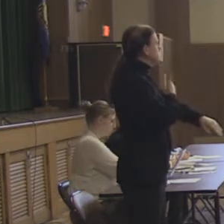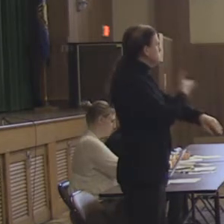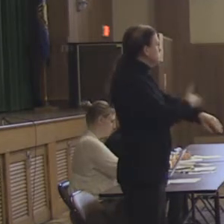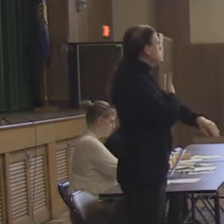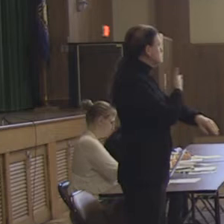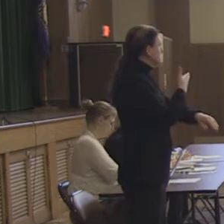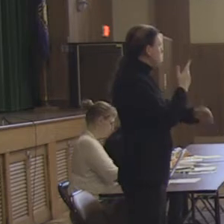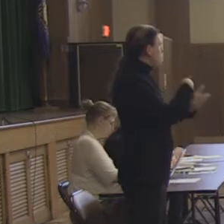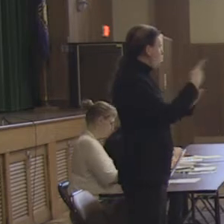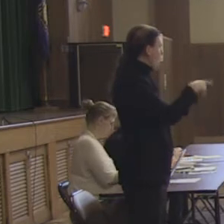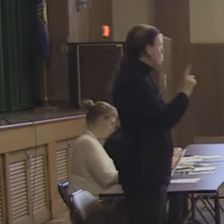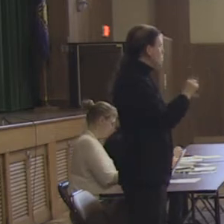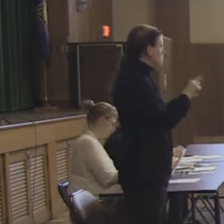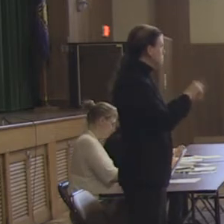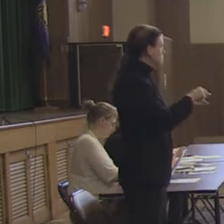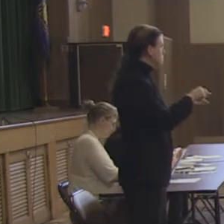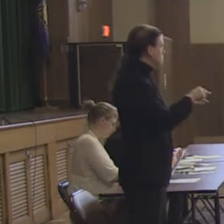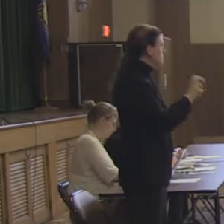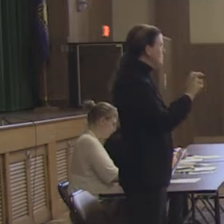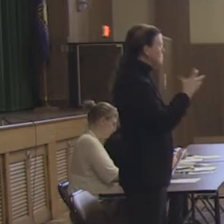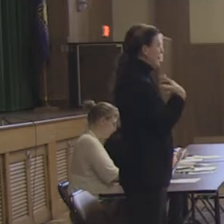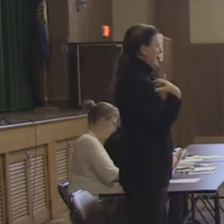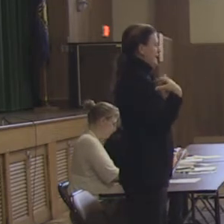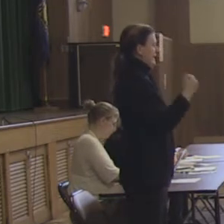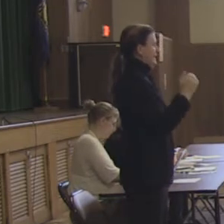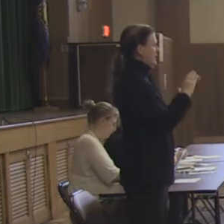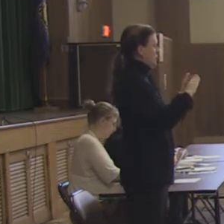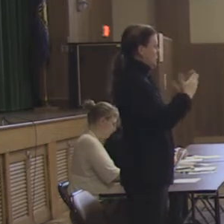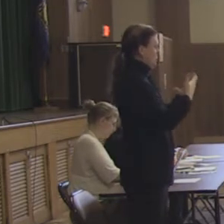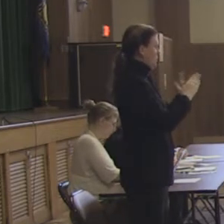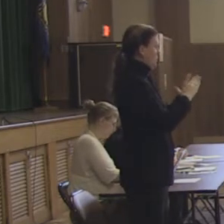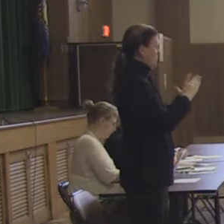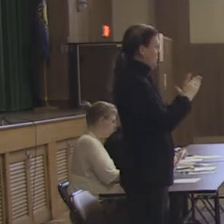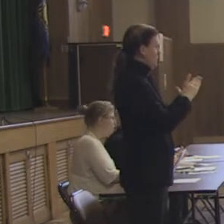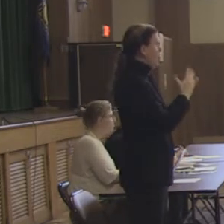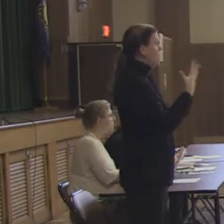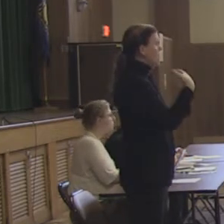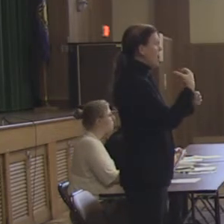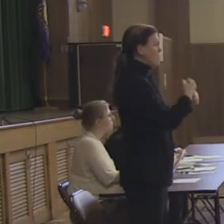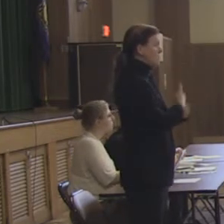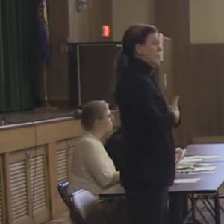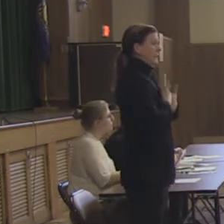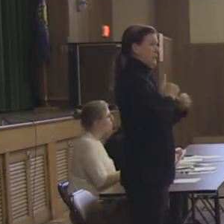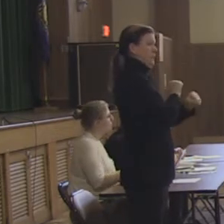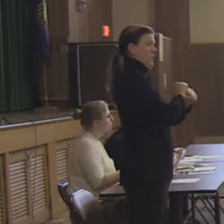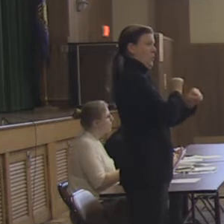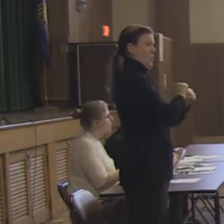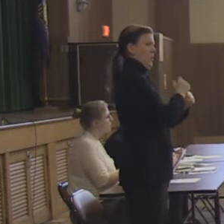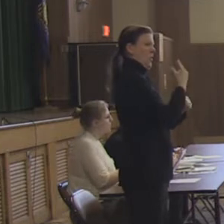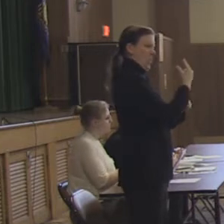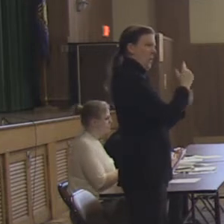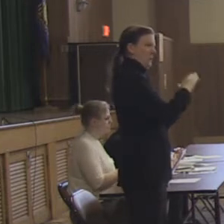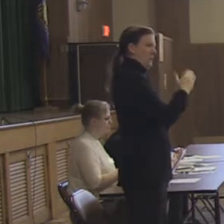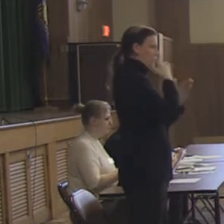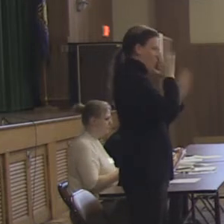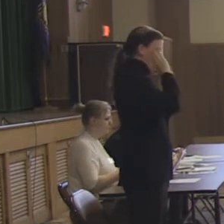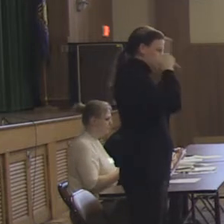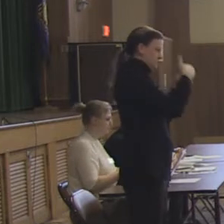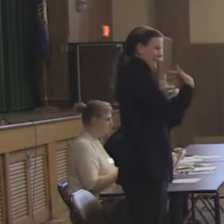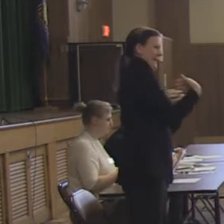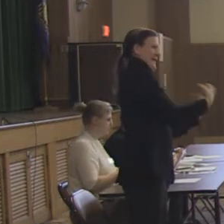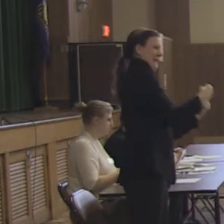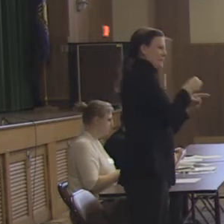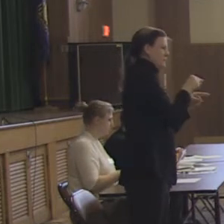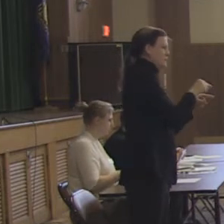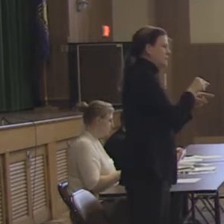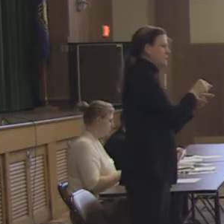is a healing community. I spent 5 years living and working in one. That